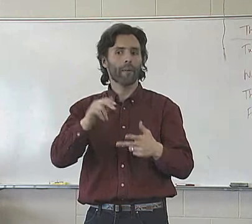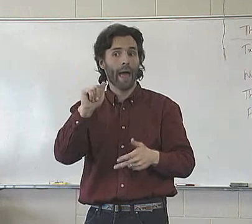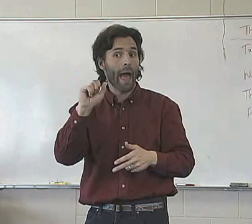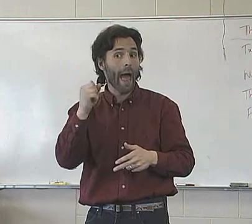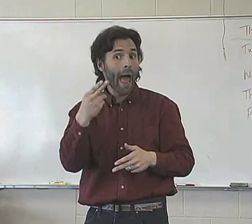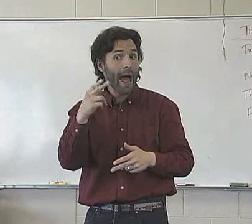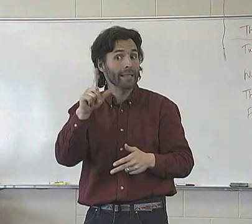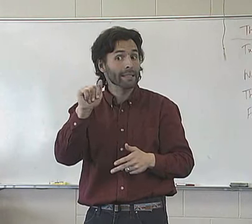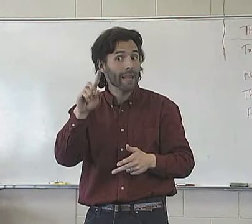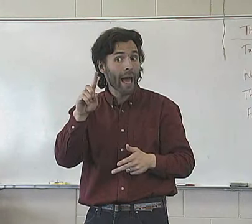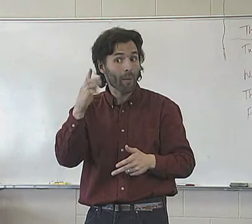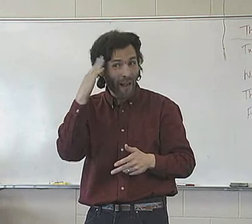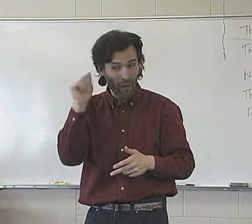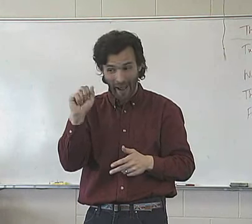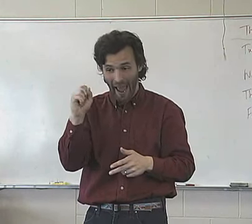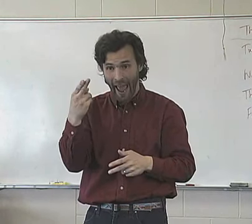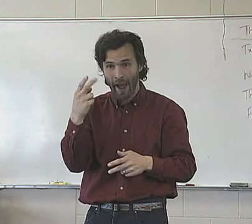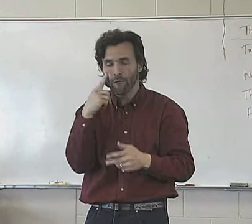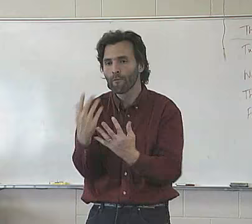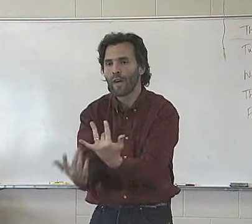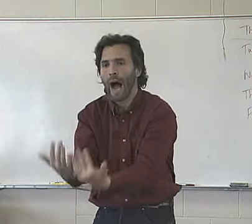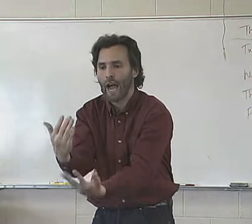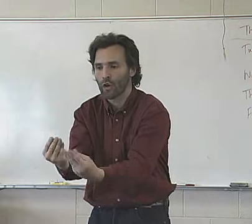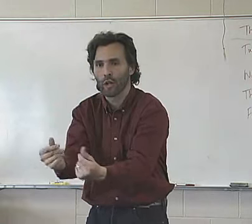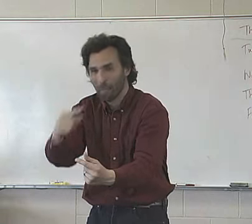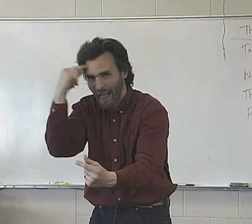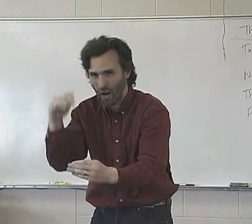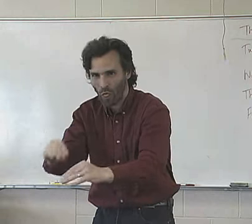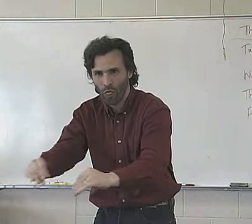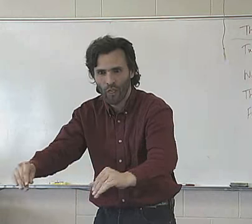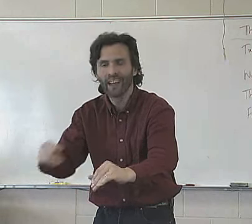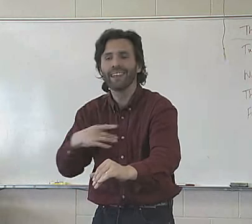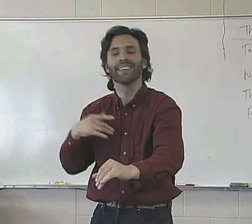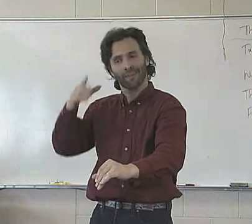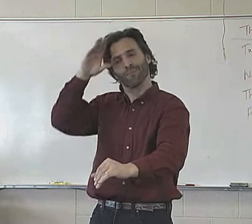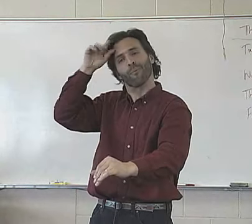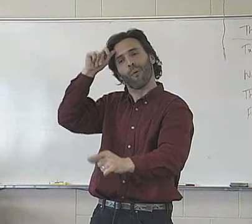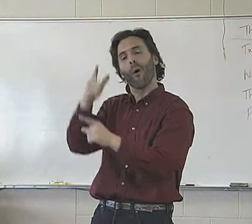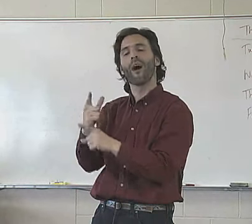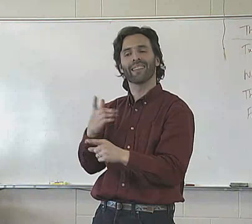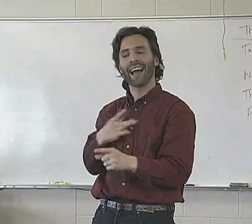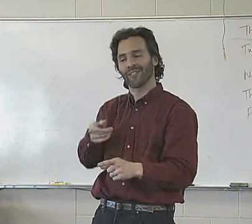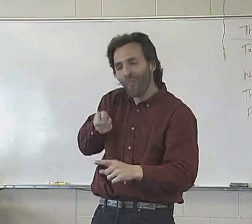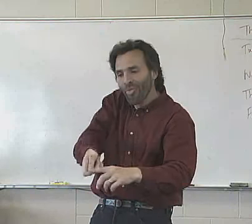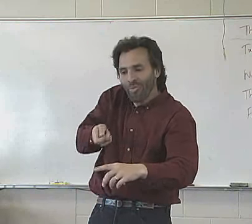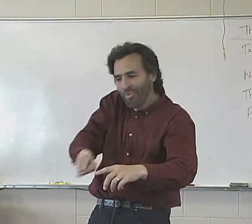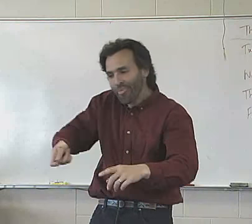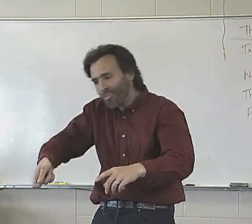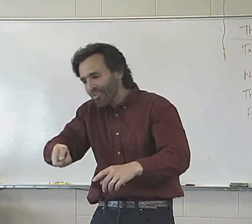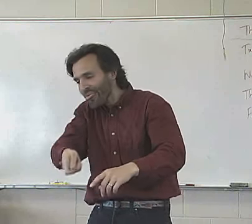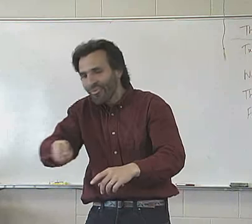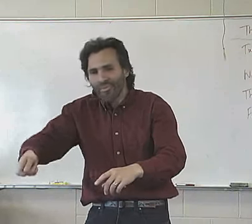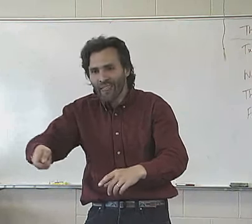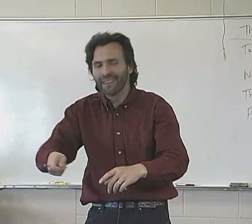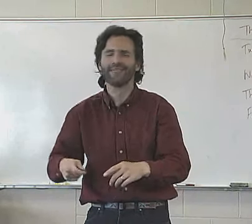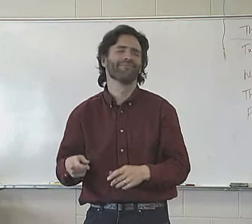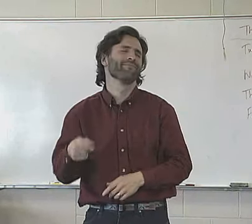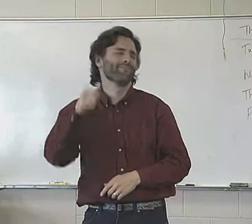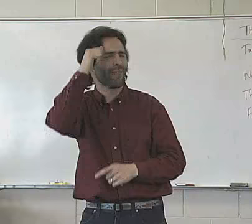Lad, because he liked to sit around and poke in the ashes. Oh, the brothers teased him no end. They said, "What? You go out